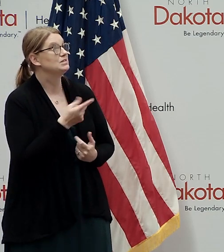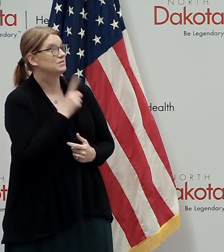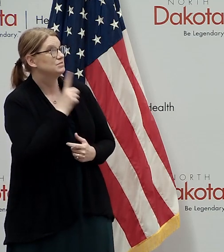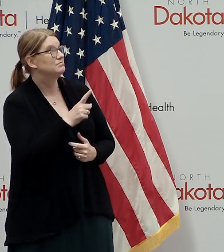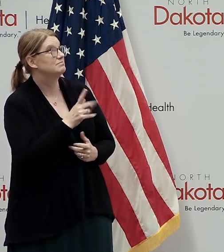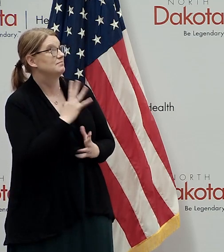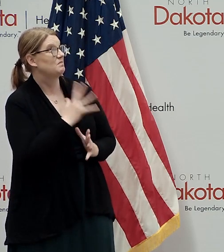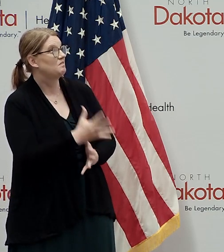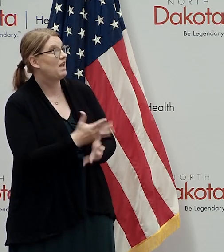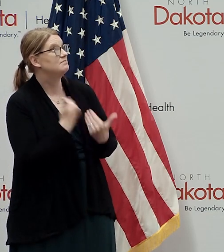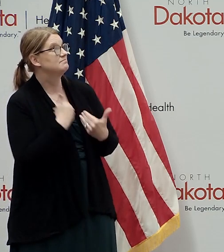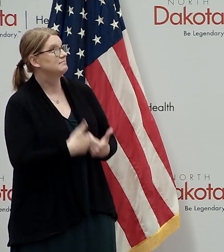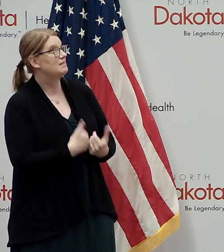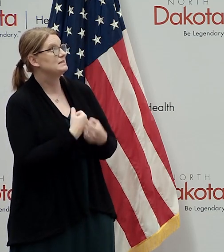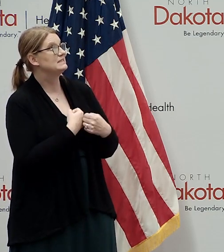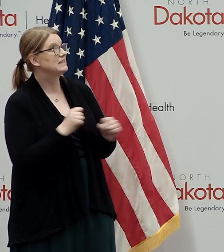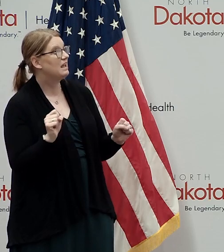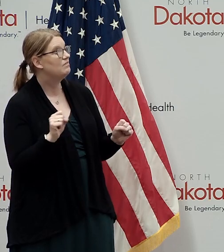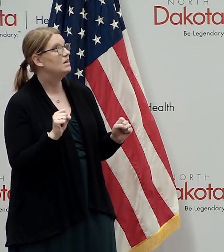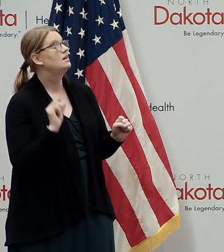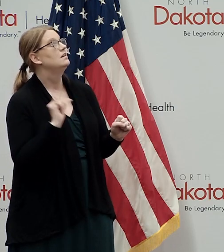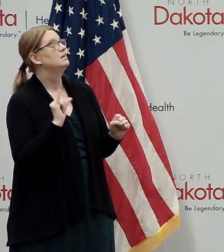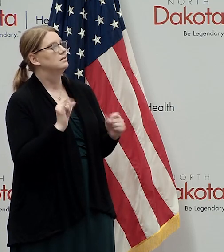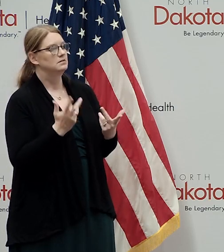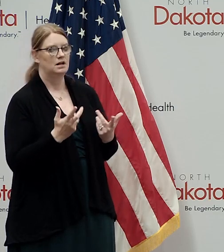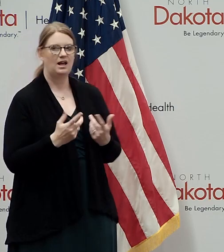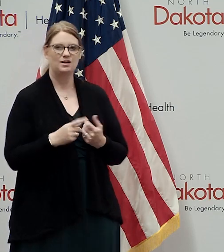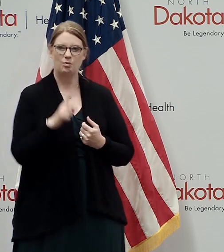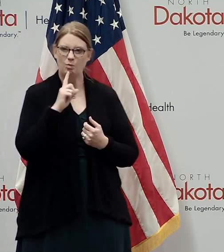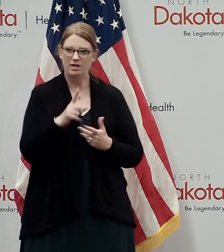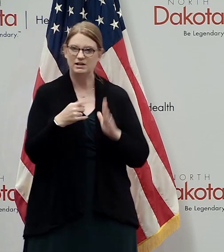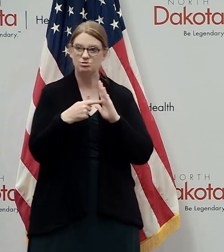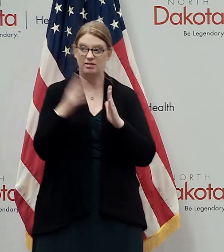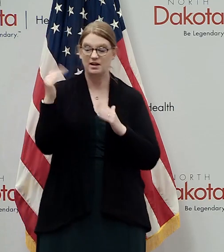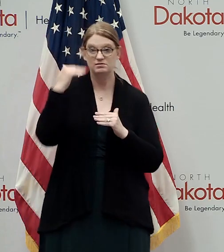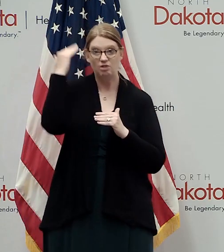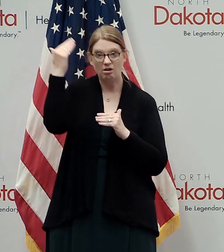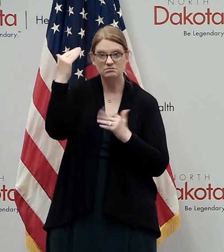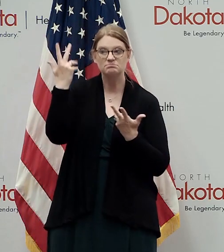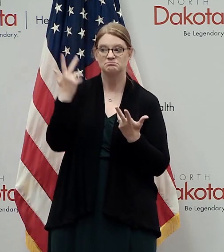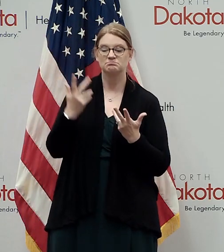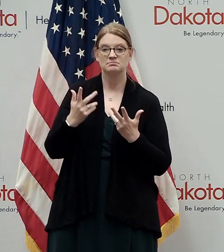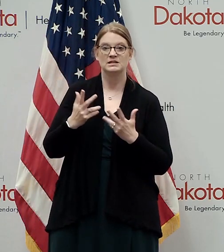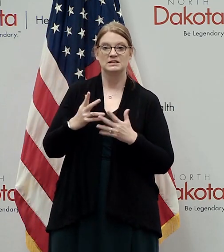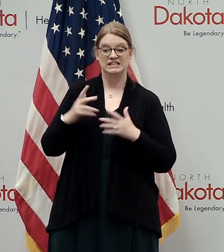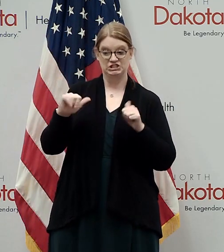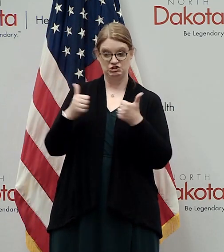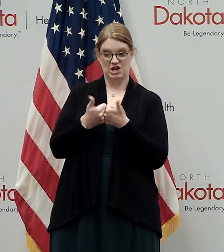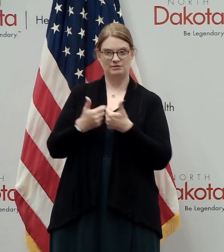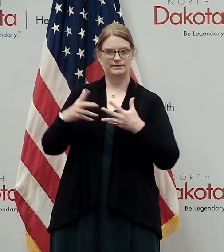show how we can face a challenge and be innovative about the solution, and we